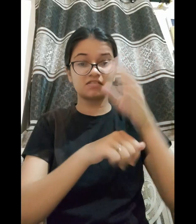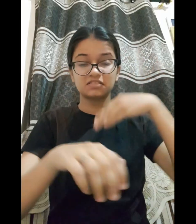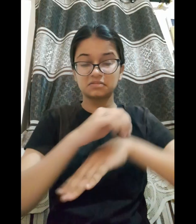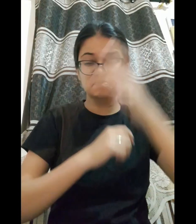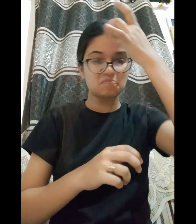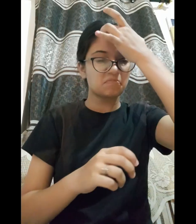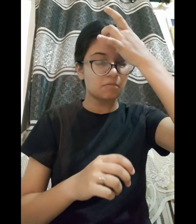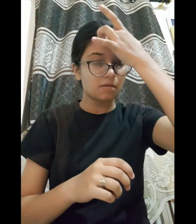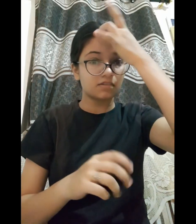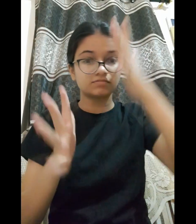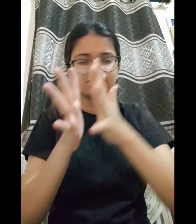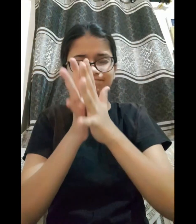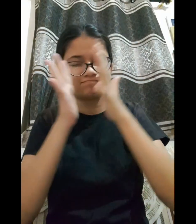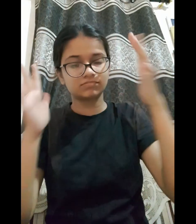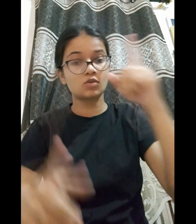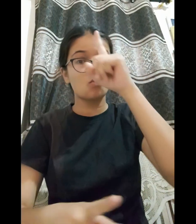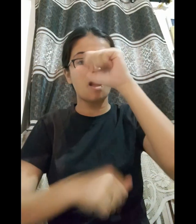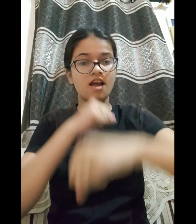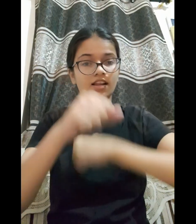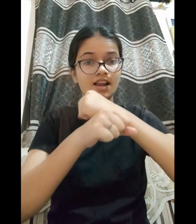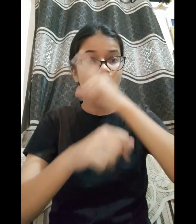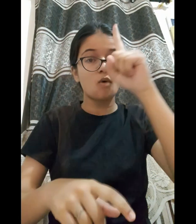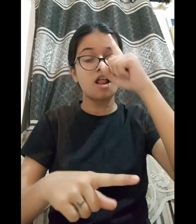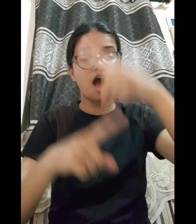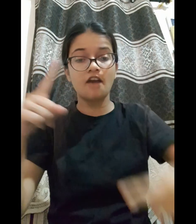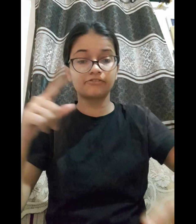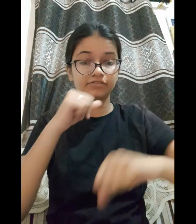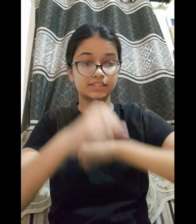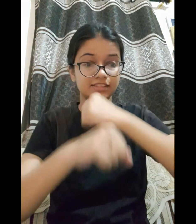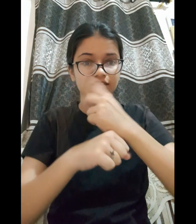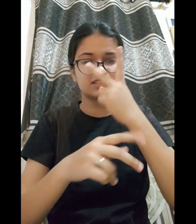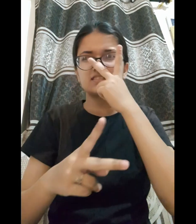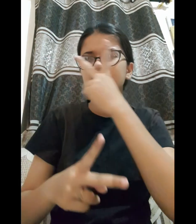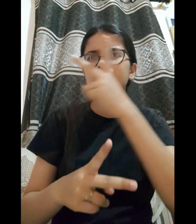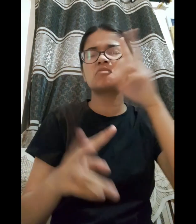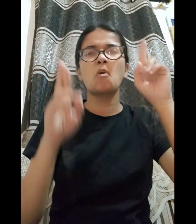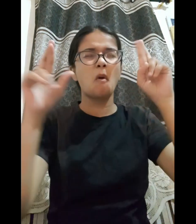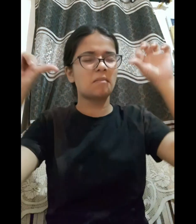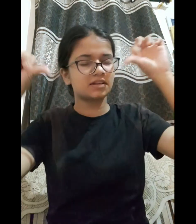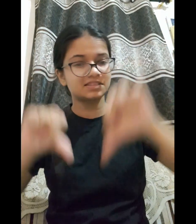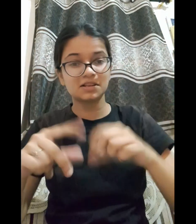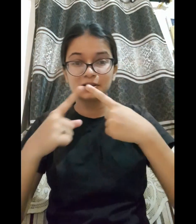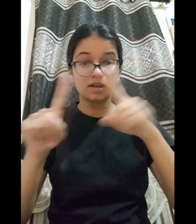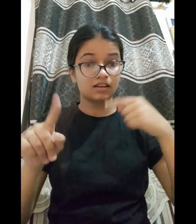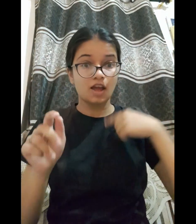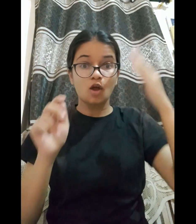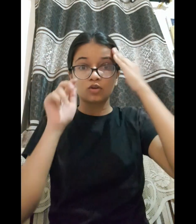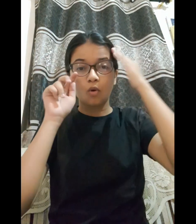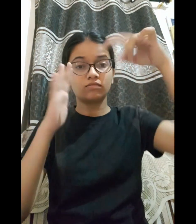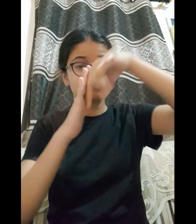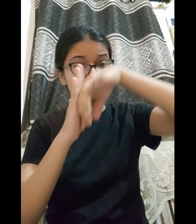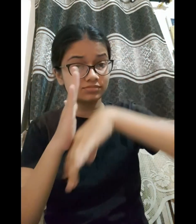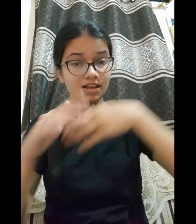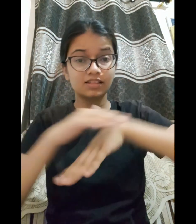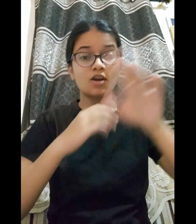pandemic has been raging for the last 1.5 years now. Things seem hopeless, but we know so much more about the